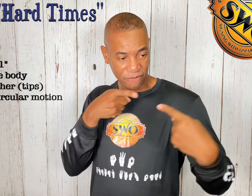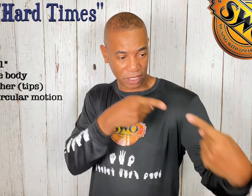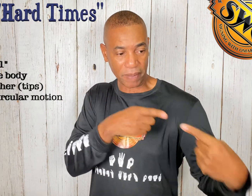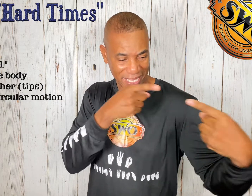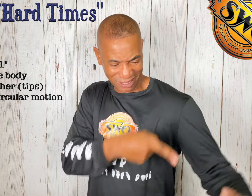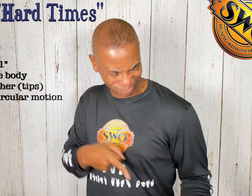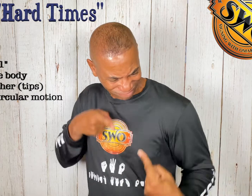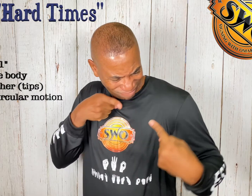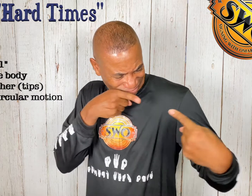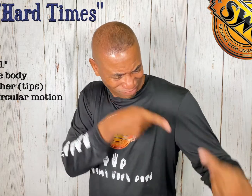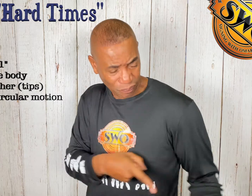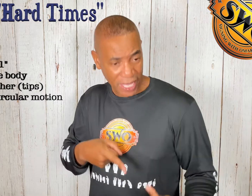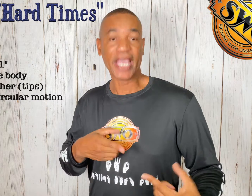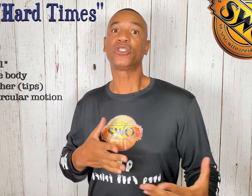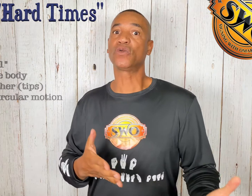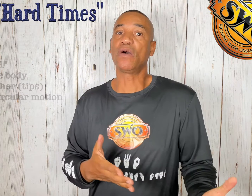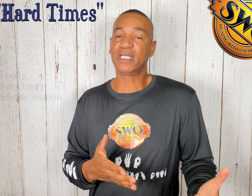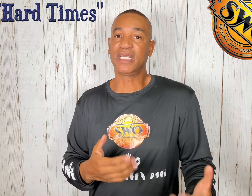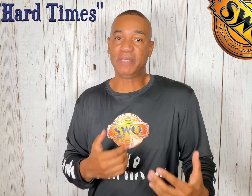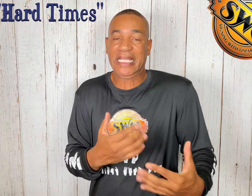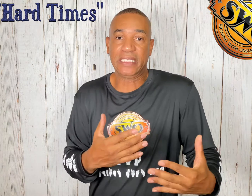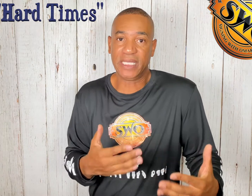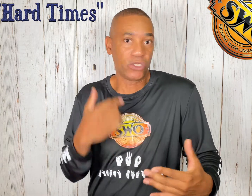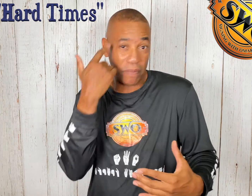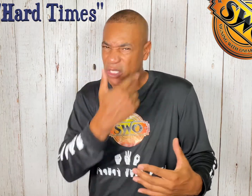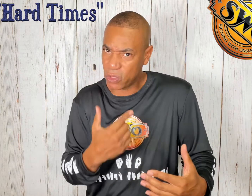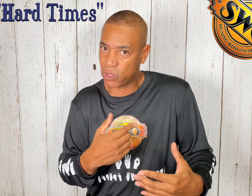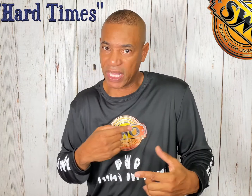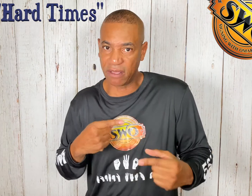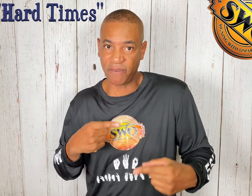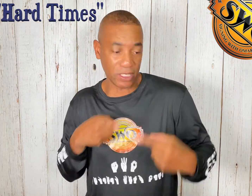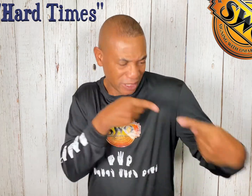of the body. And struggle is something that's intense, so make sure you show that in the face.